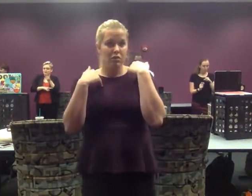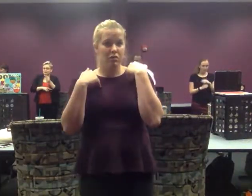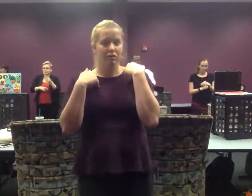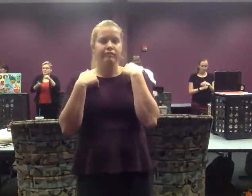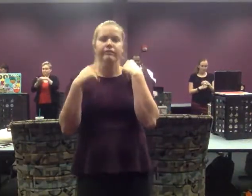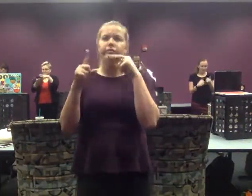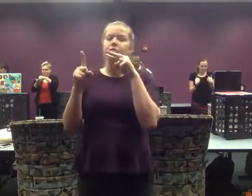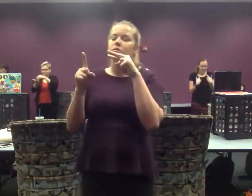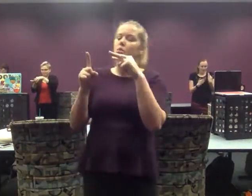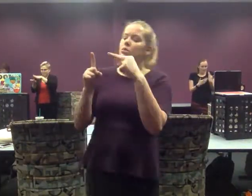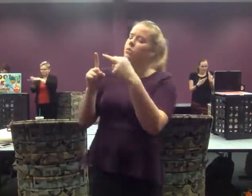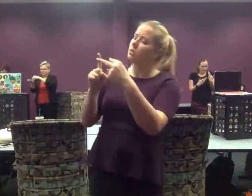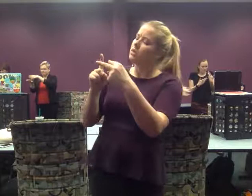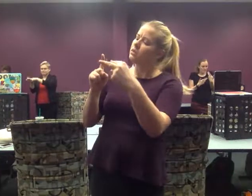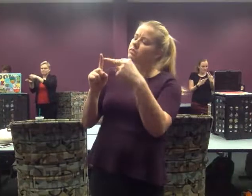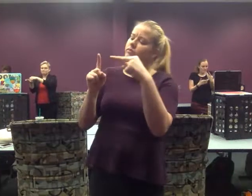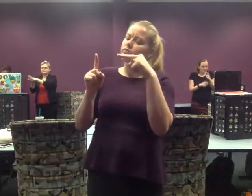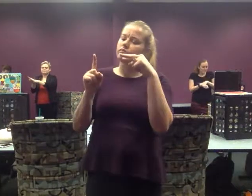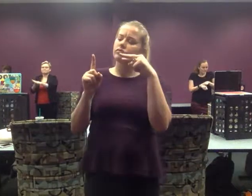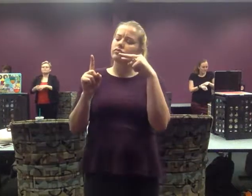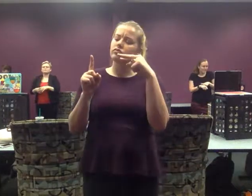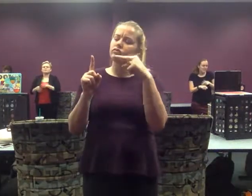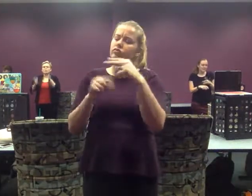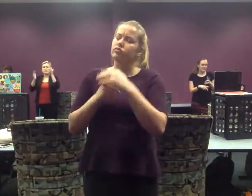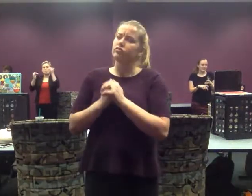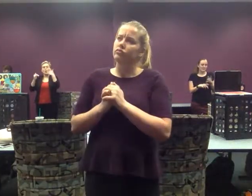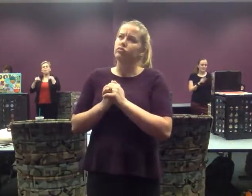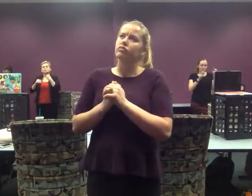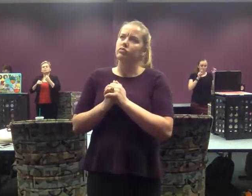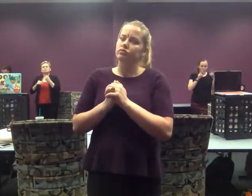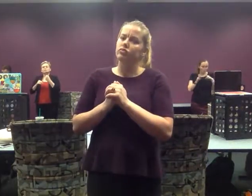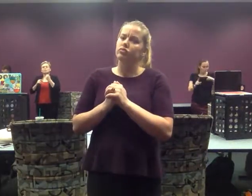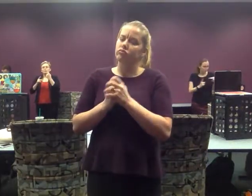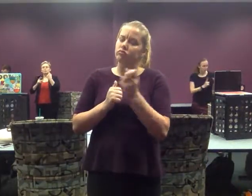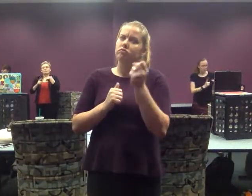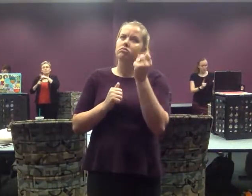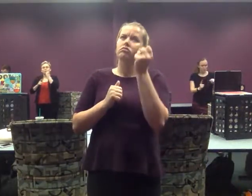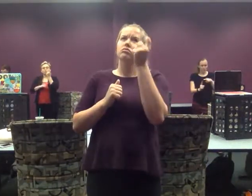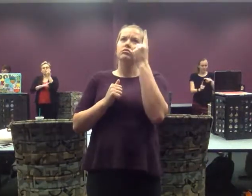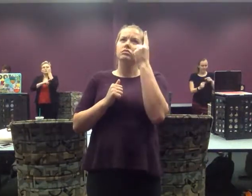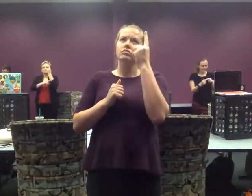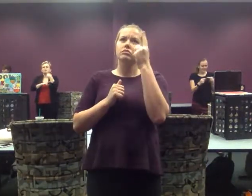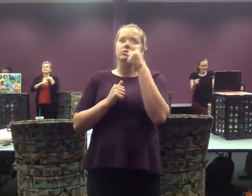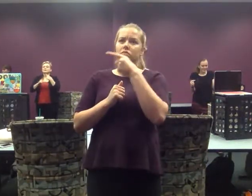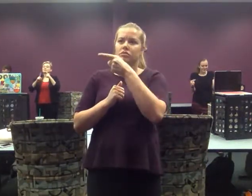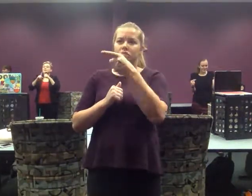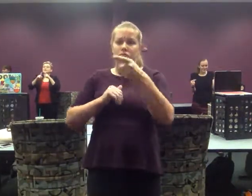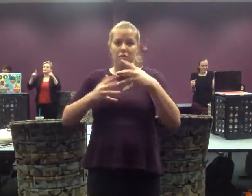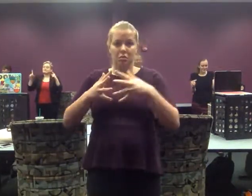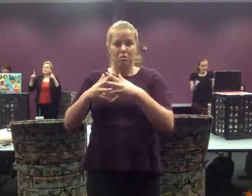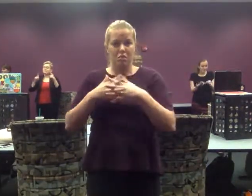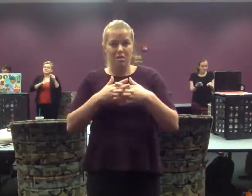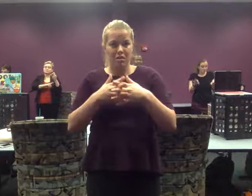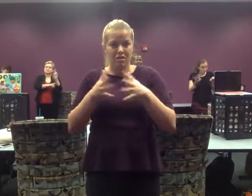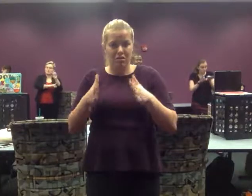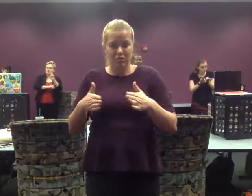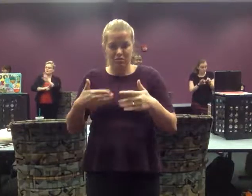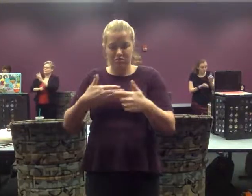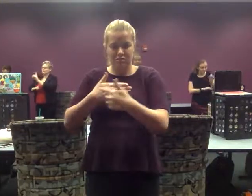opportunity to realize that the differences are important, that the